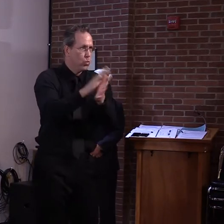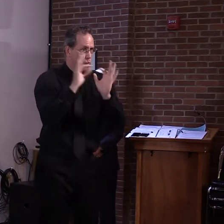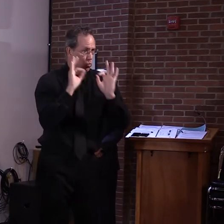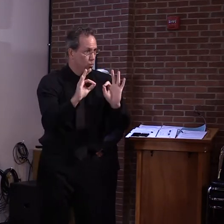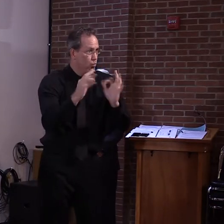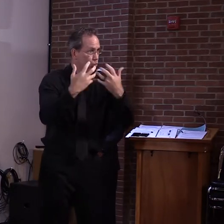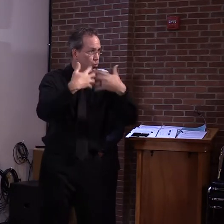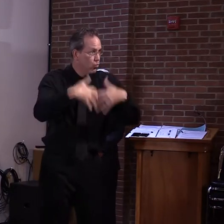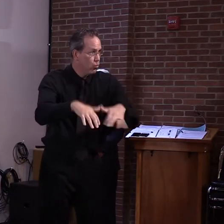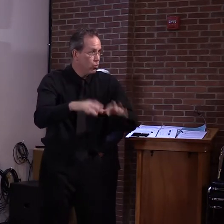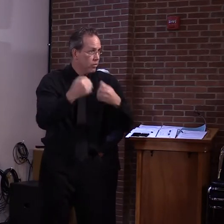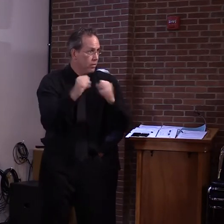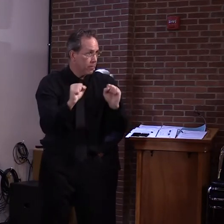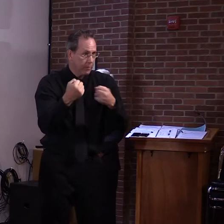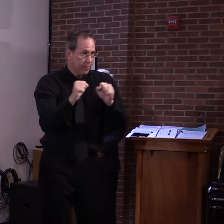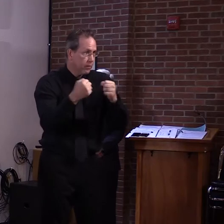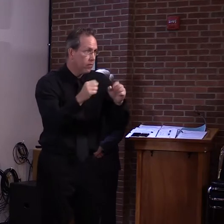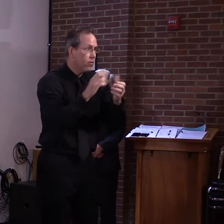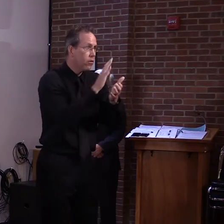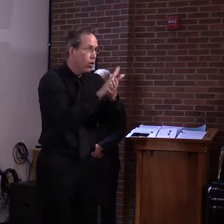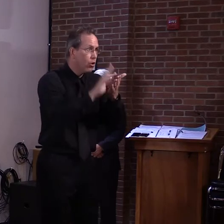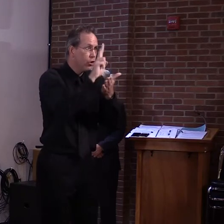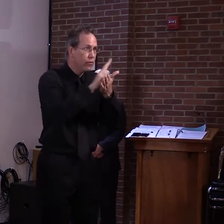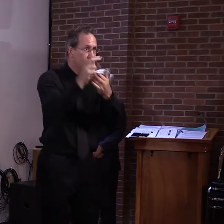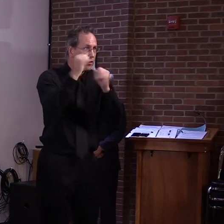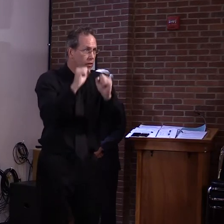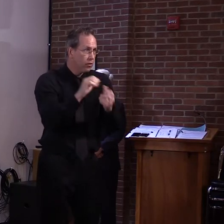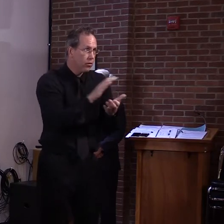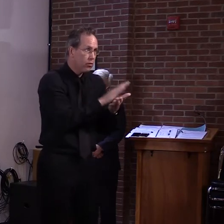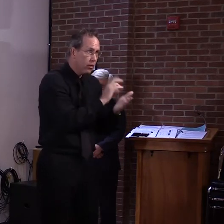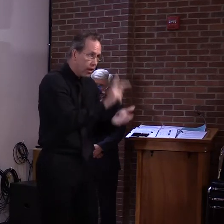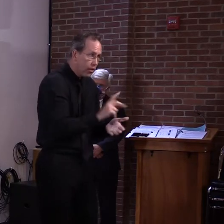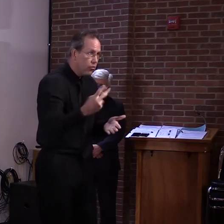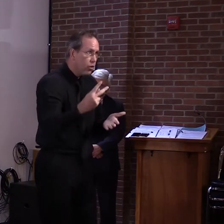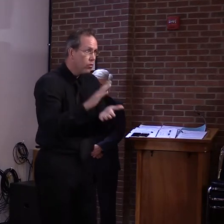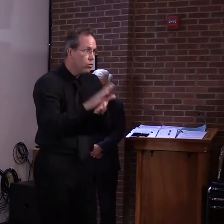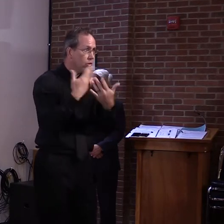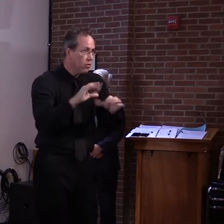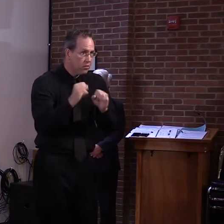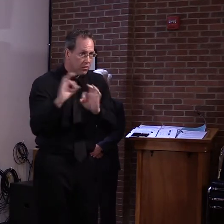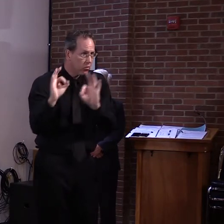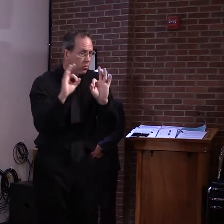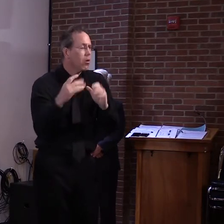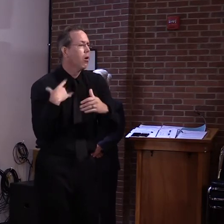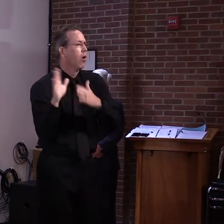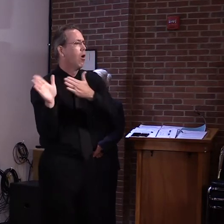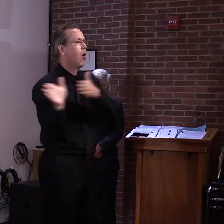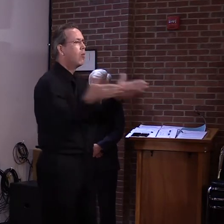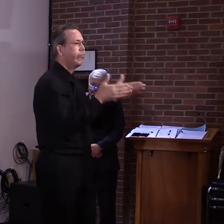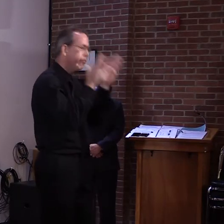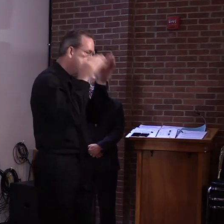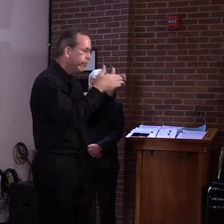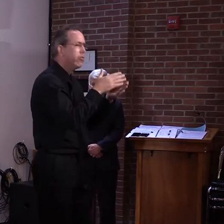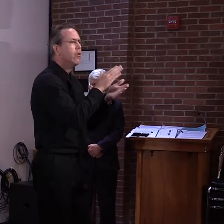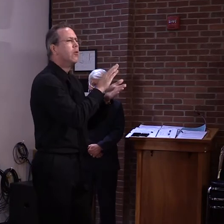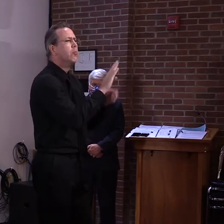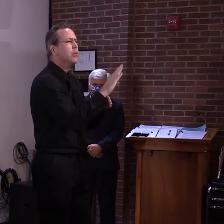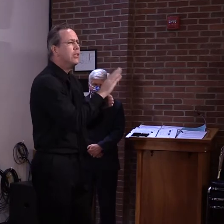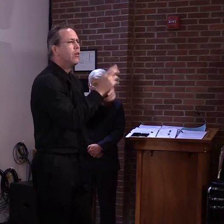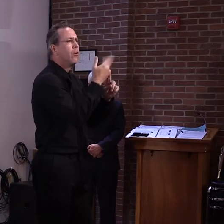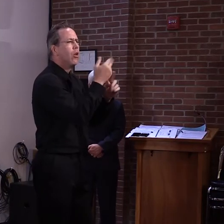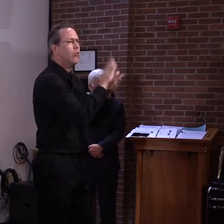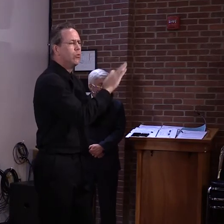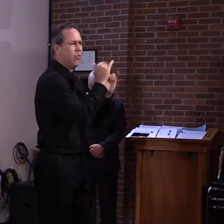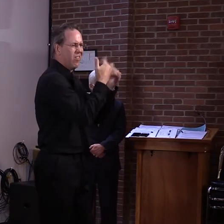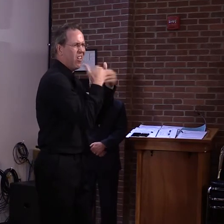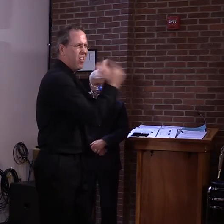the next couple of weeks, then my focus will then be, because that's a priority. Our kids are the priority from my perspective